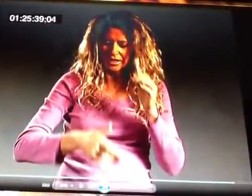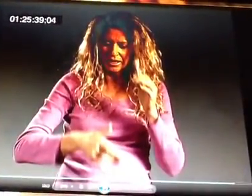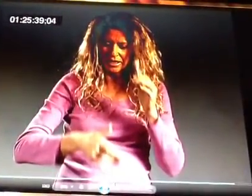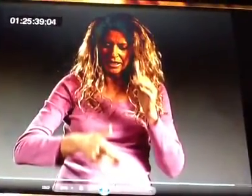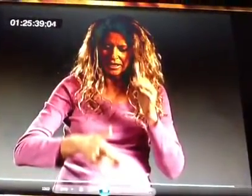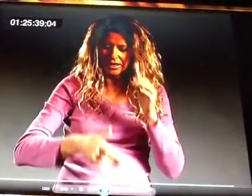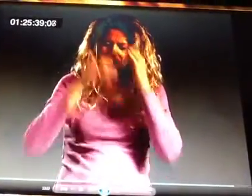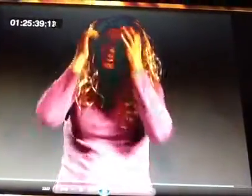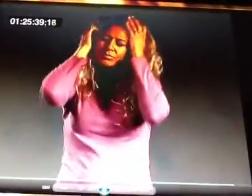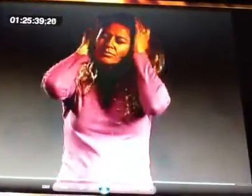around the seeds.